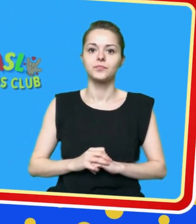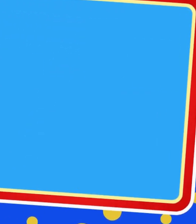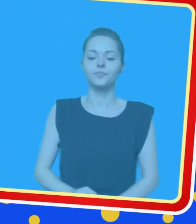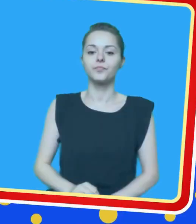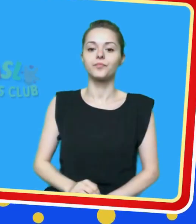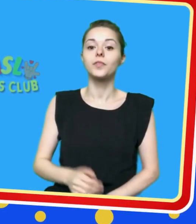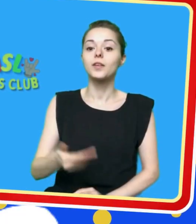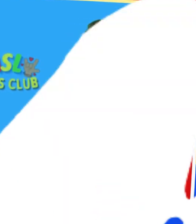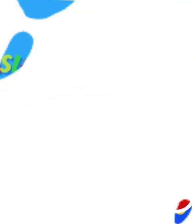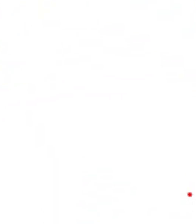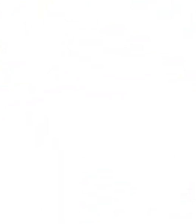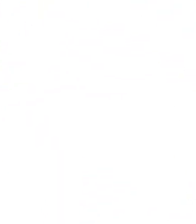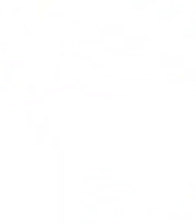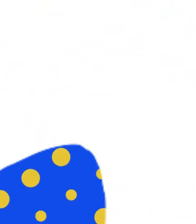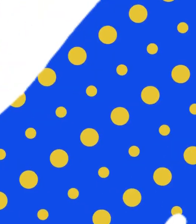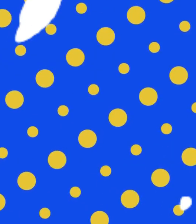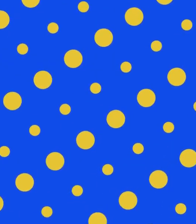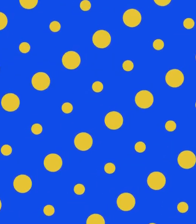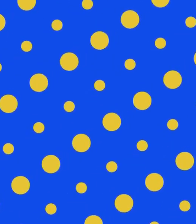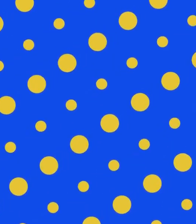Yes, it's pizza.